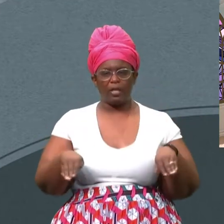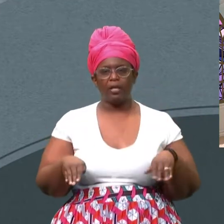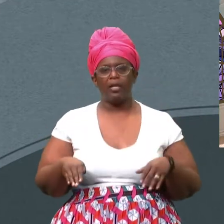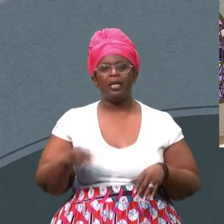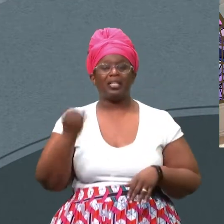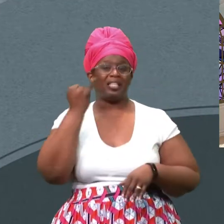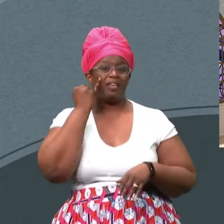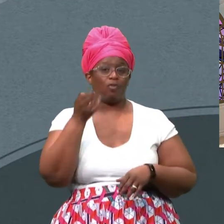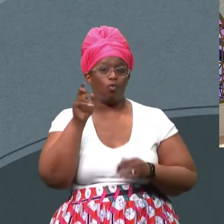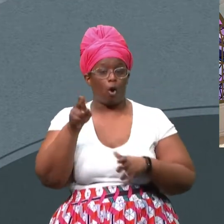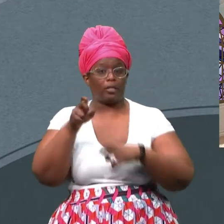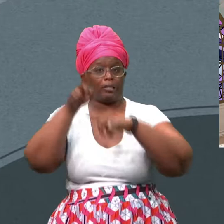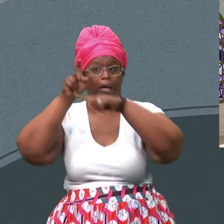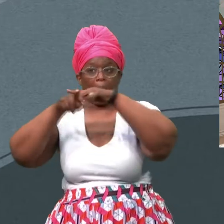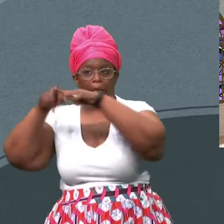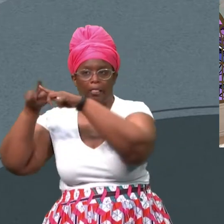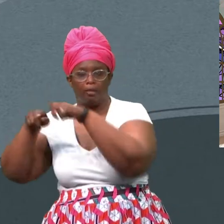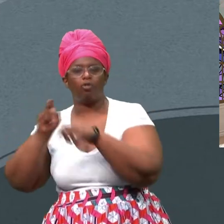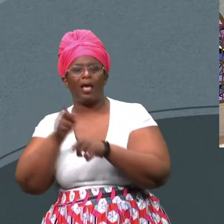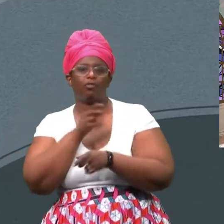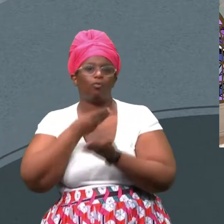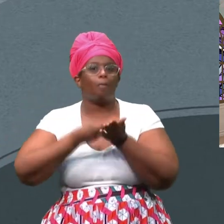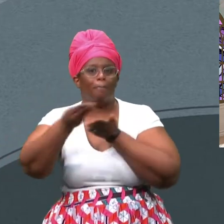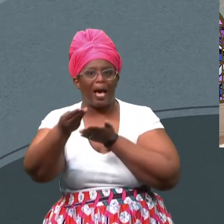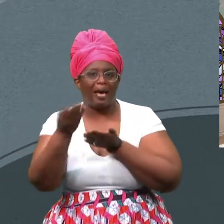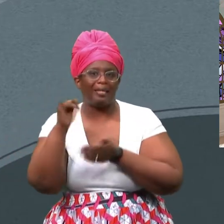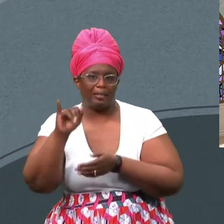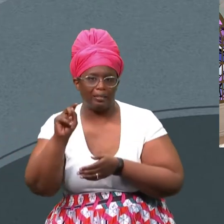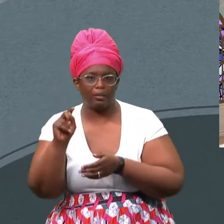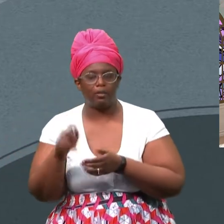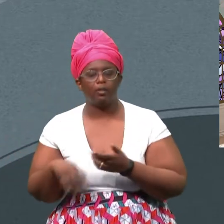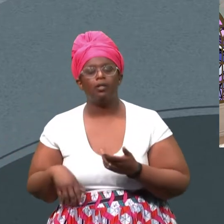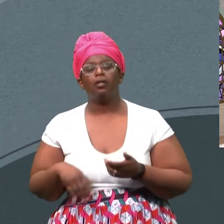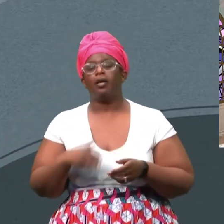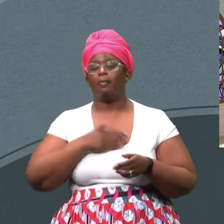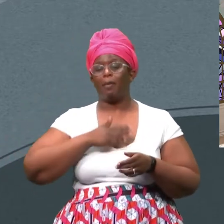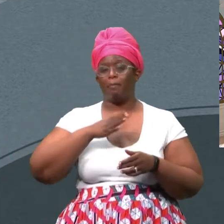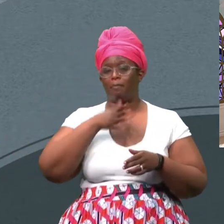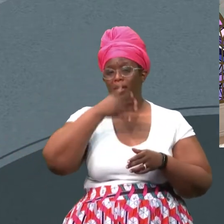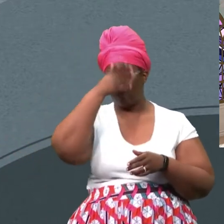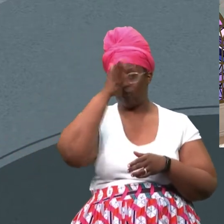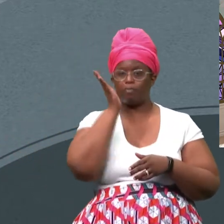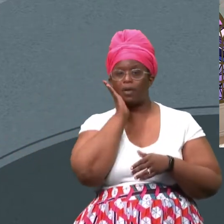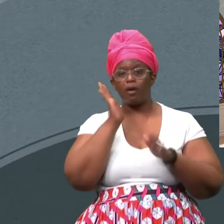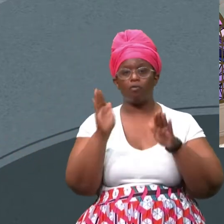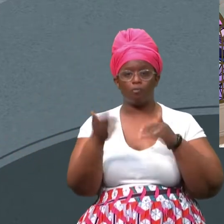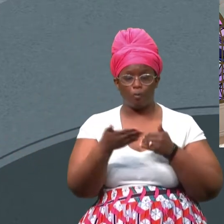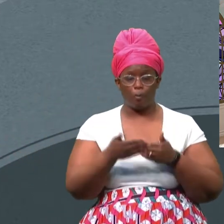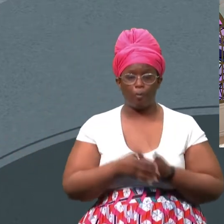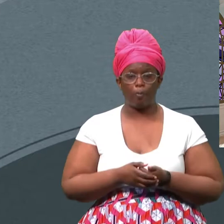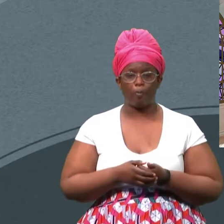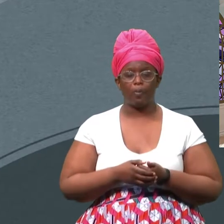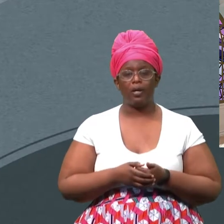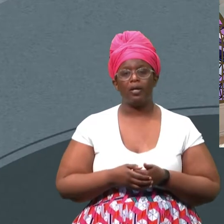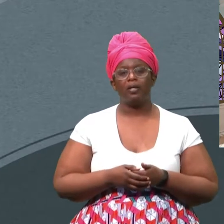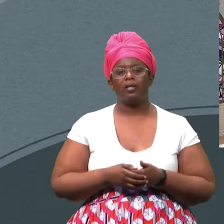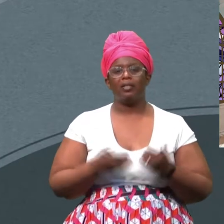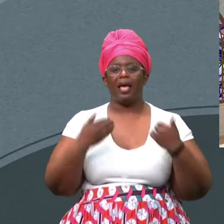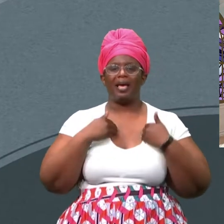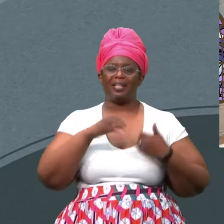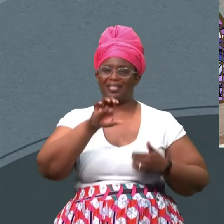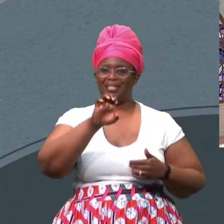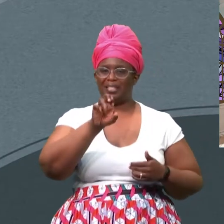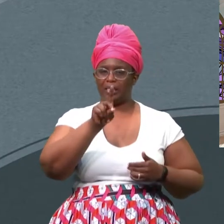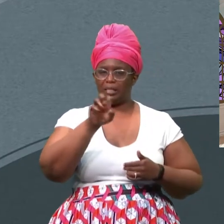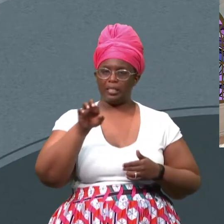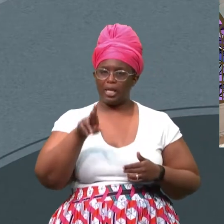because they weren't built in. So my parents, in their bedroom, they had a cedar